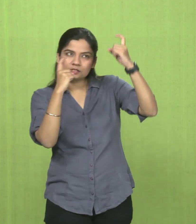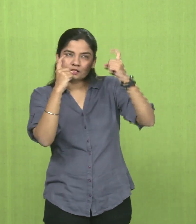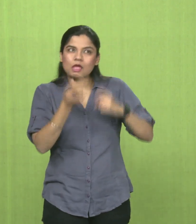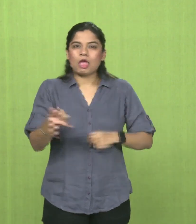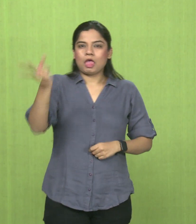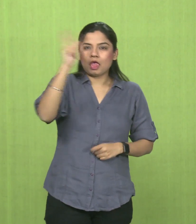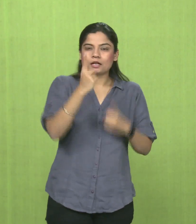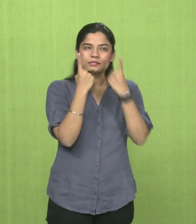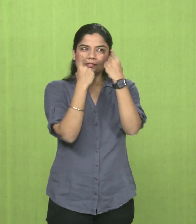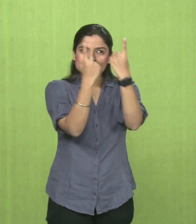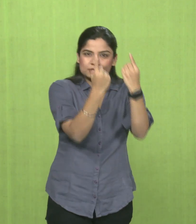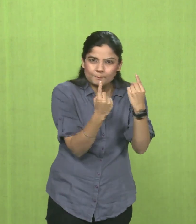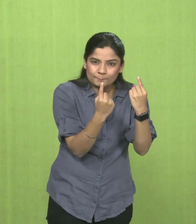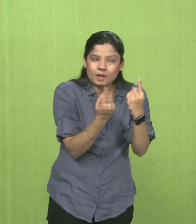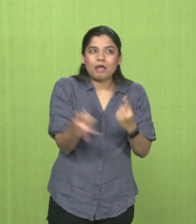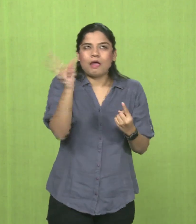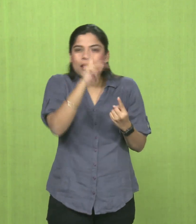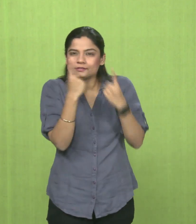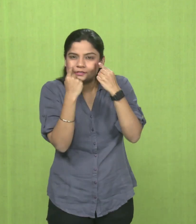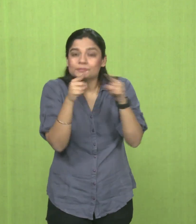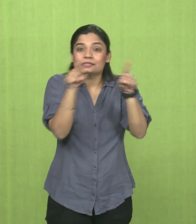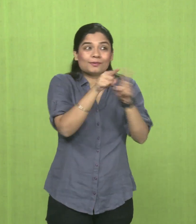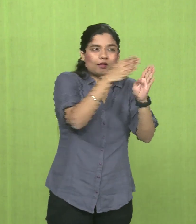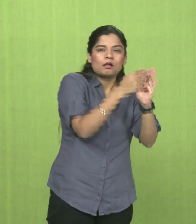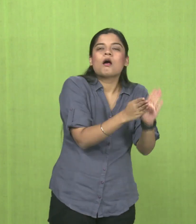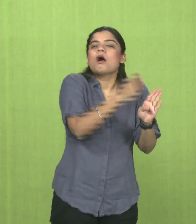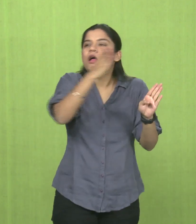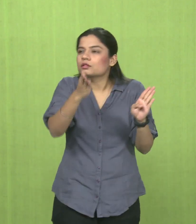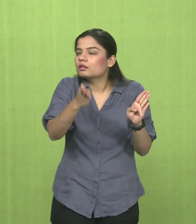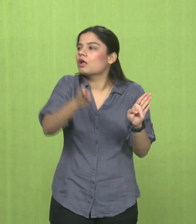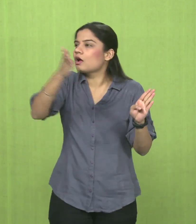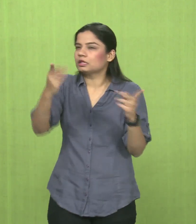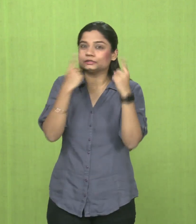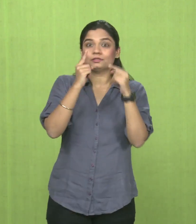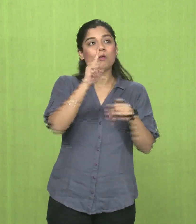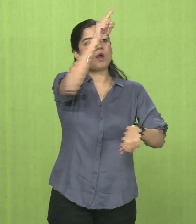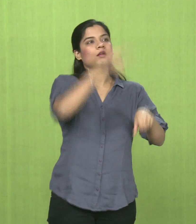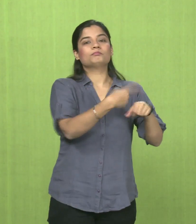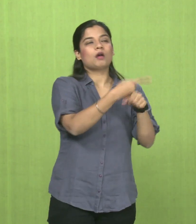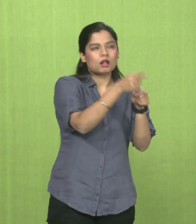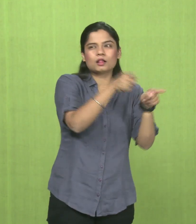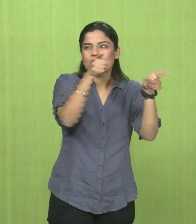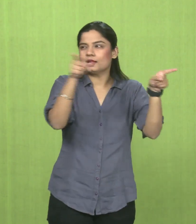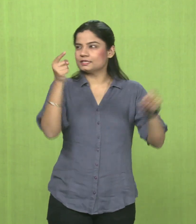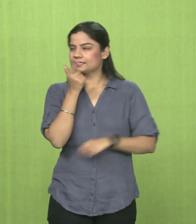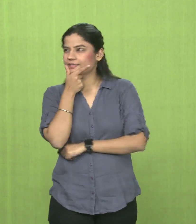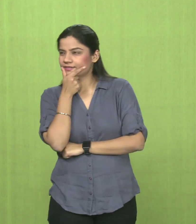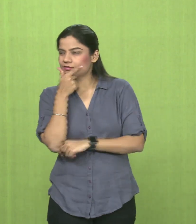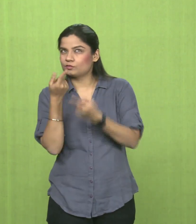right to immediately buy the house. We have to keep looking for other alternatives as well. Not just the first house. We have to look